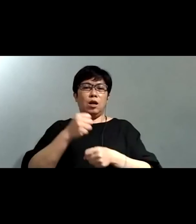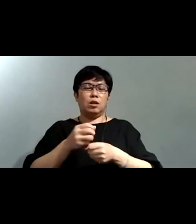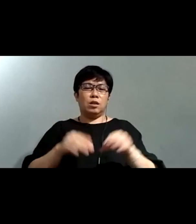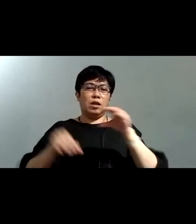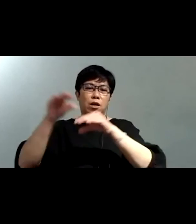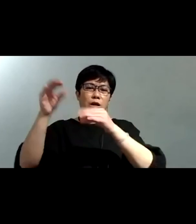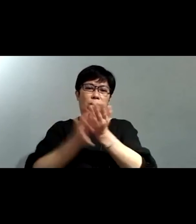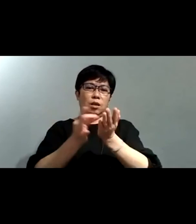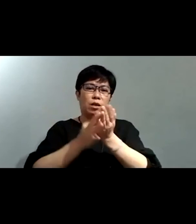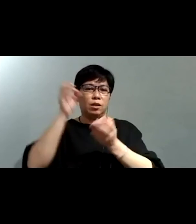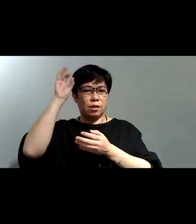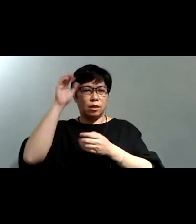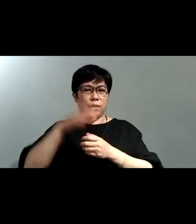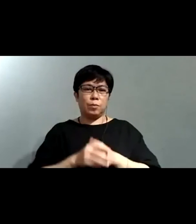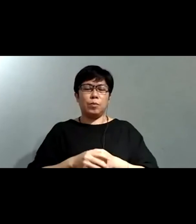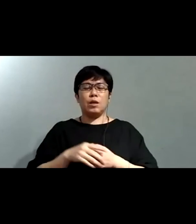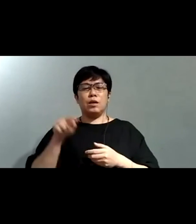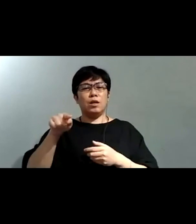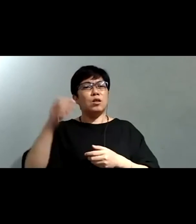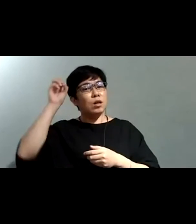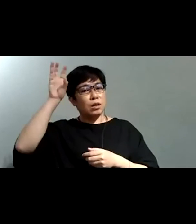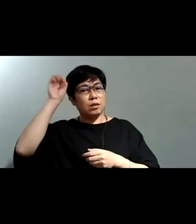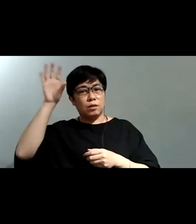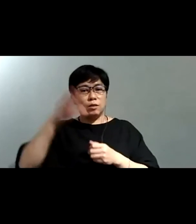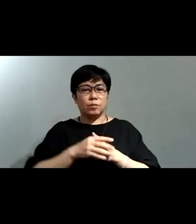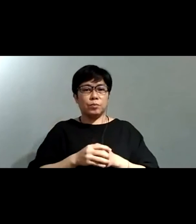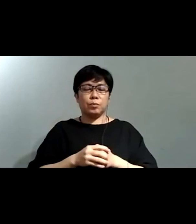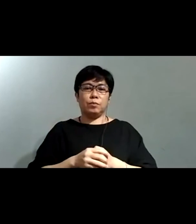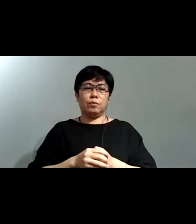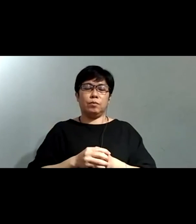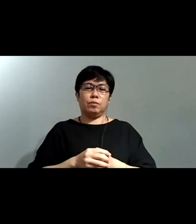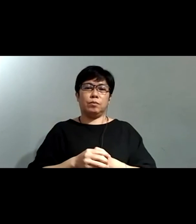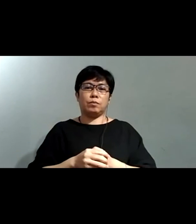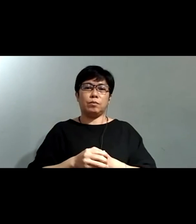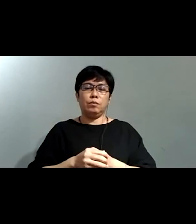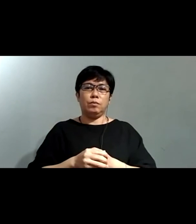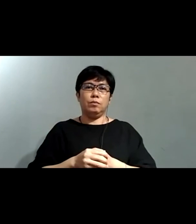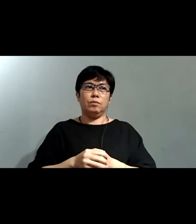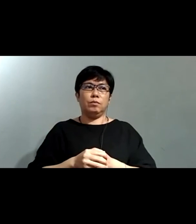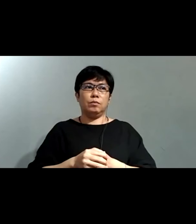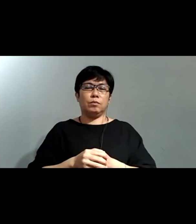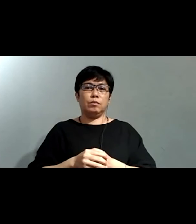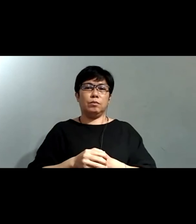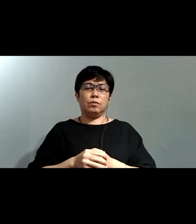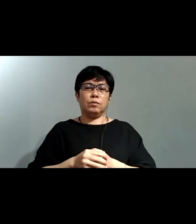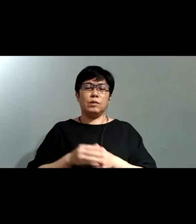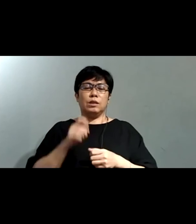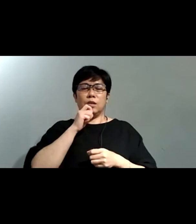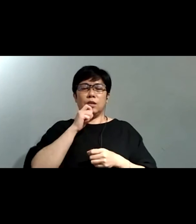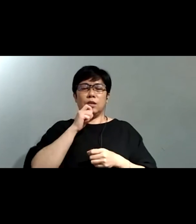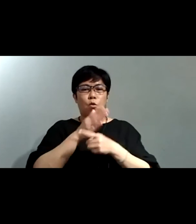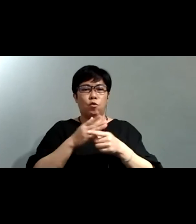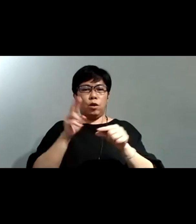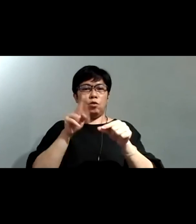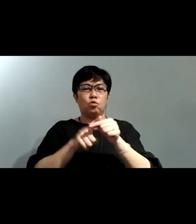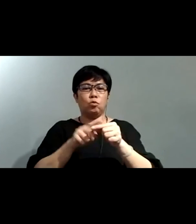this proposal is being partly implemented in Central and Western District. So it enhanced